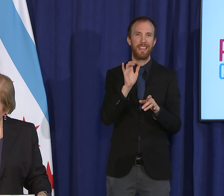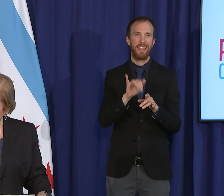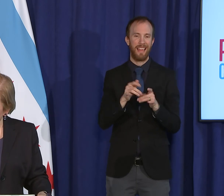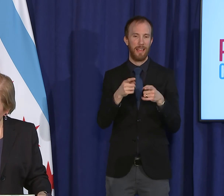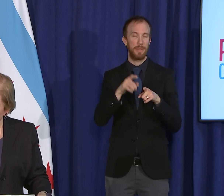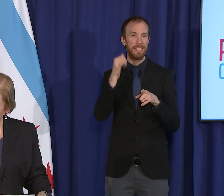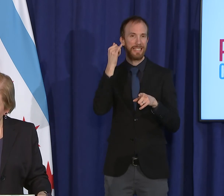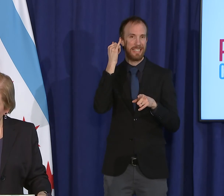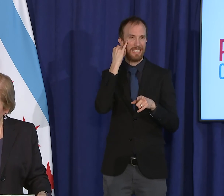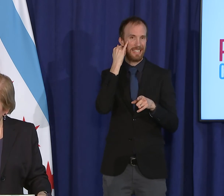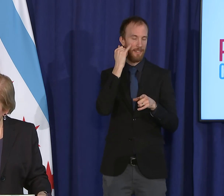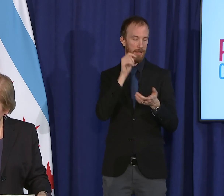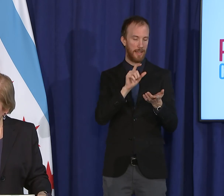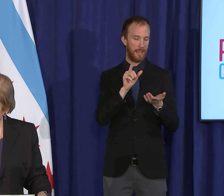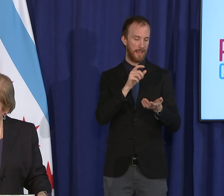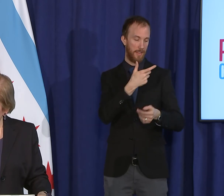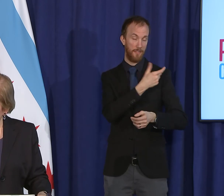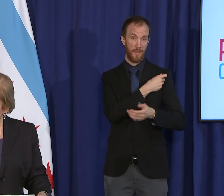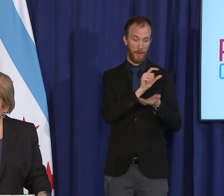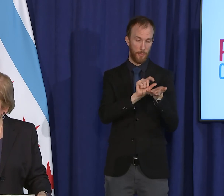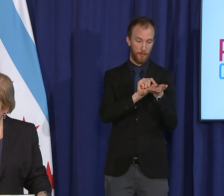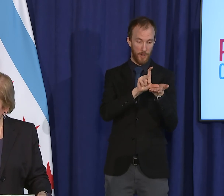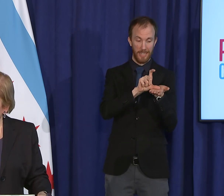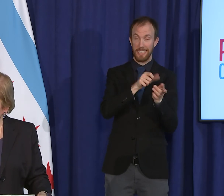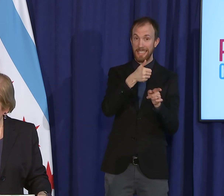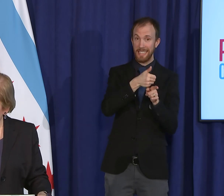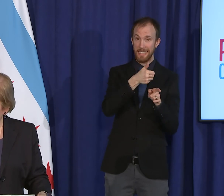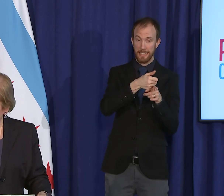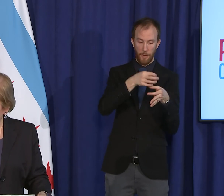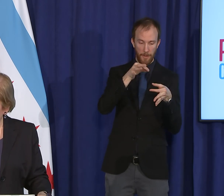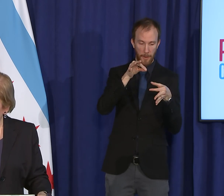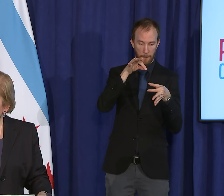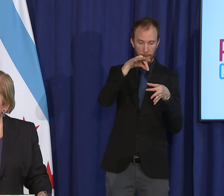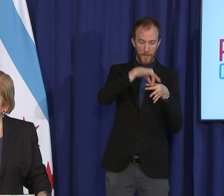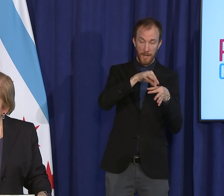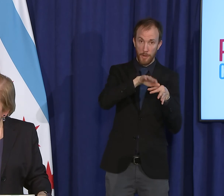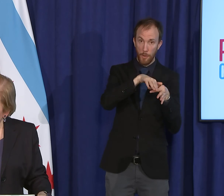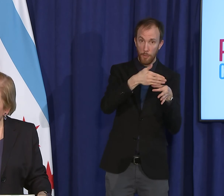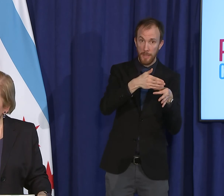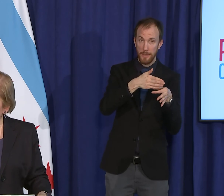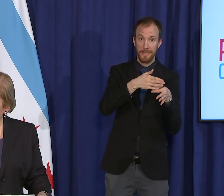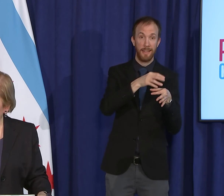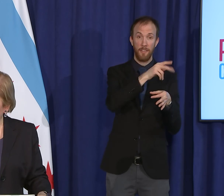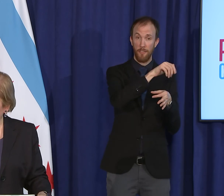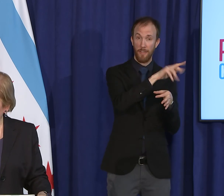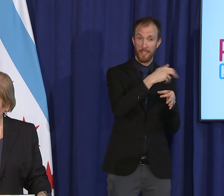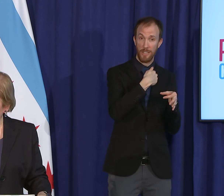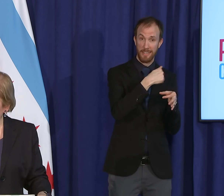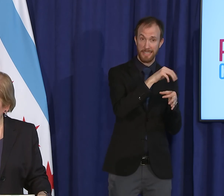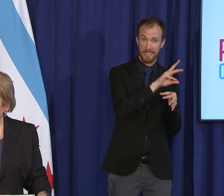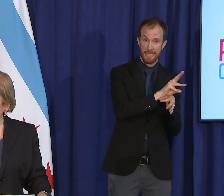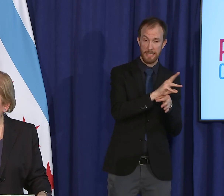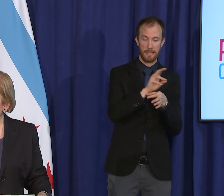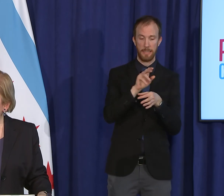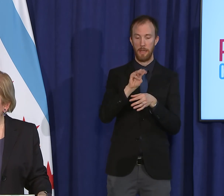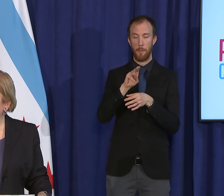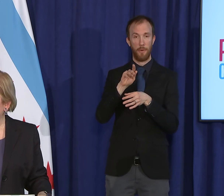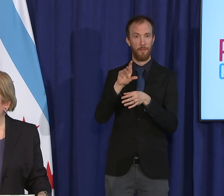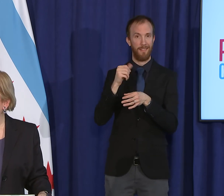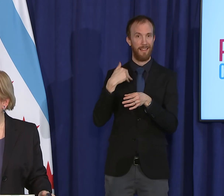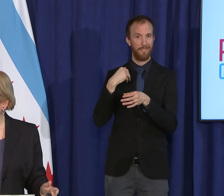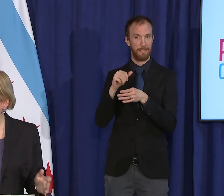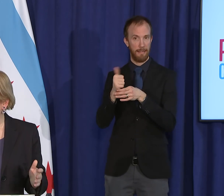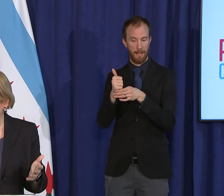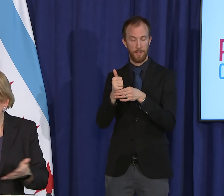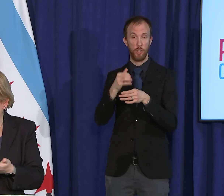Pfizer vaccine has 6 doses in it. Moderna has 10 doses in it. So when you puncture that vial at the end of the day, you could